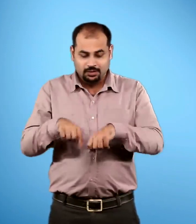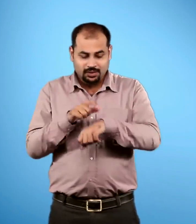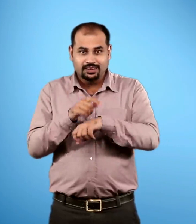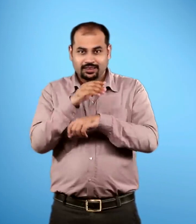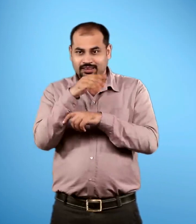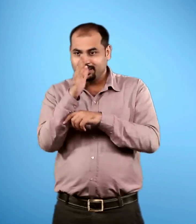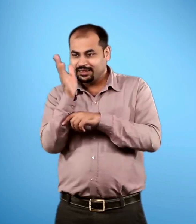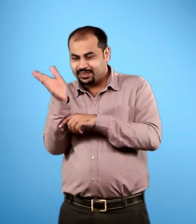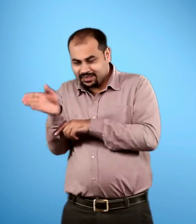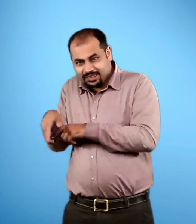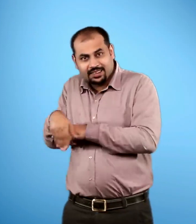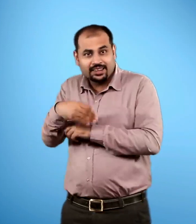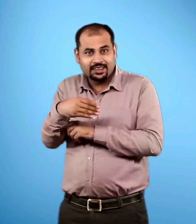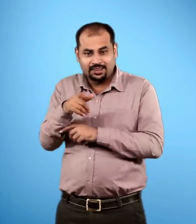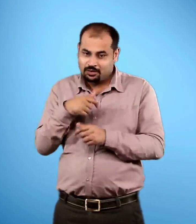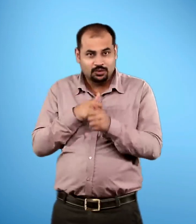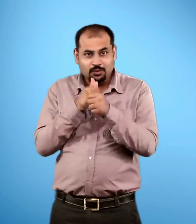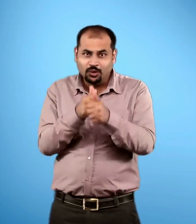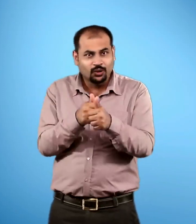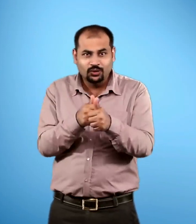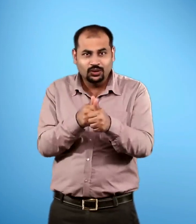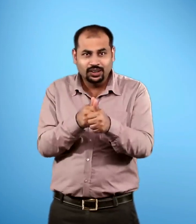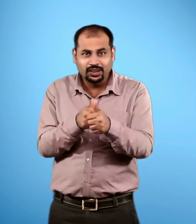Answers obtained by anti-clockwise turns